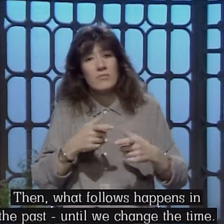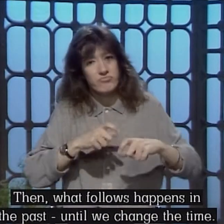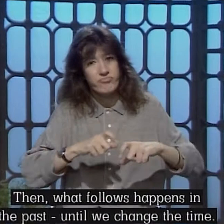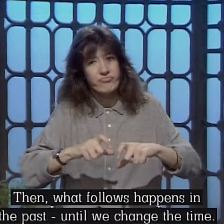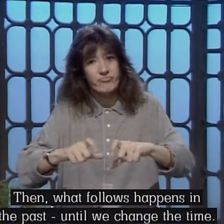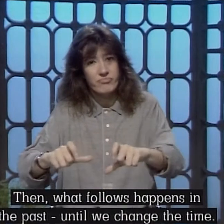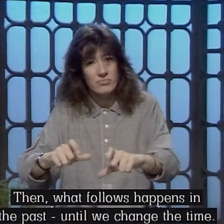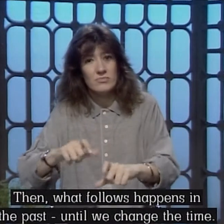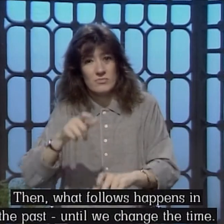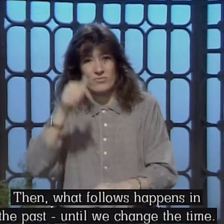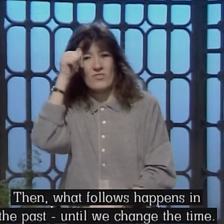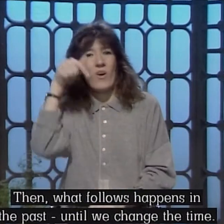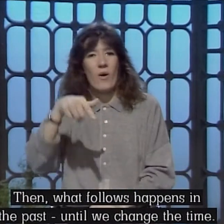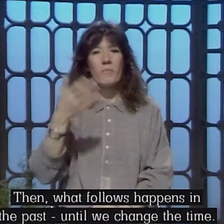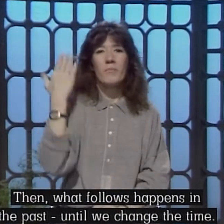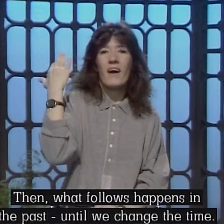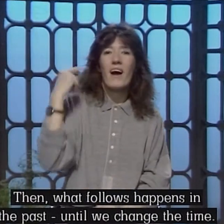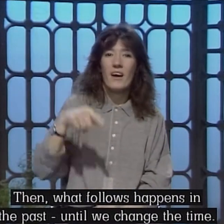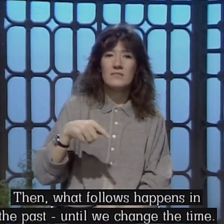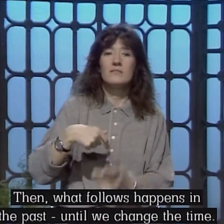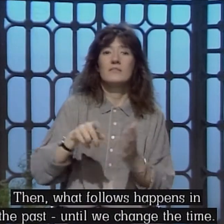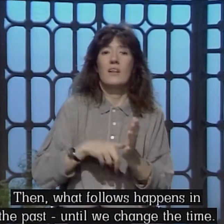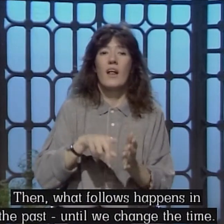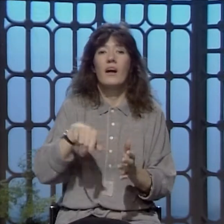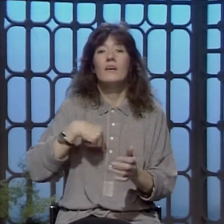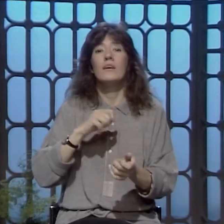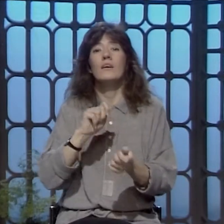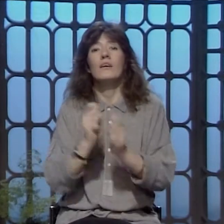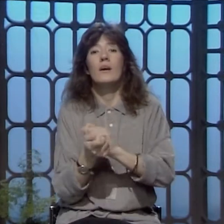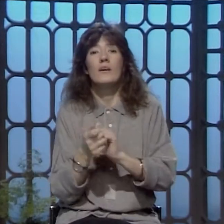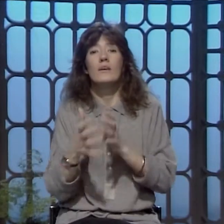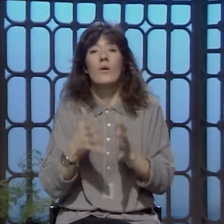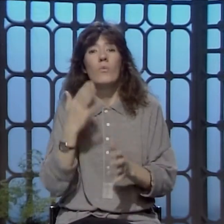in the past until we change the time again.